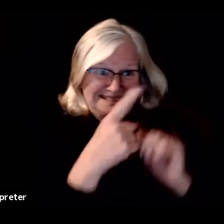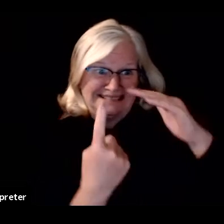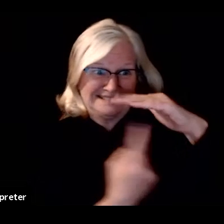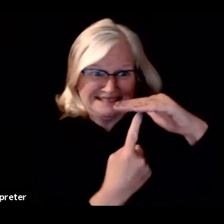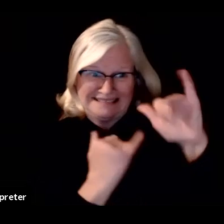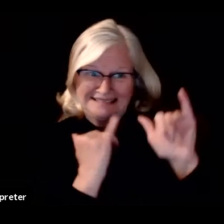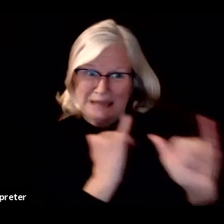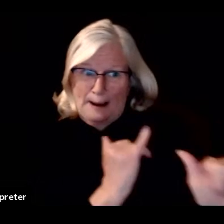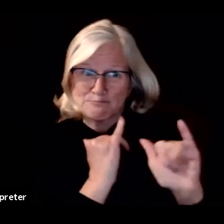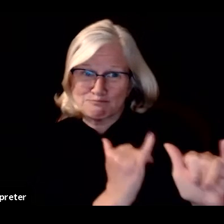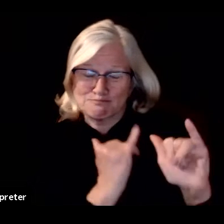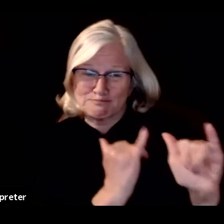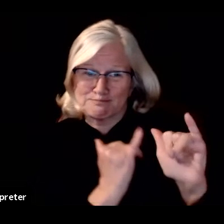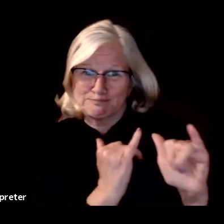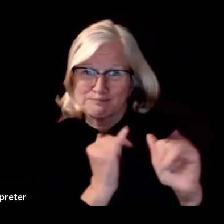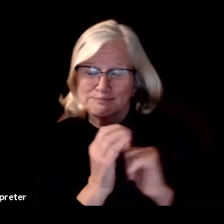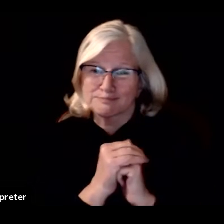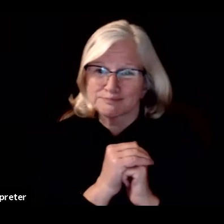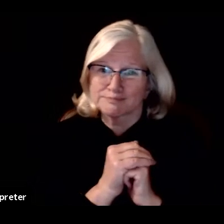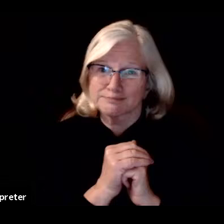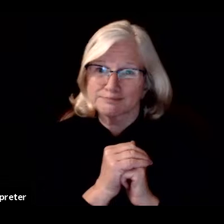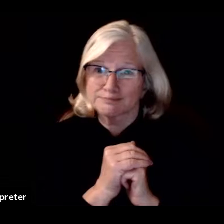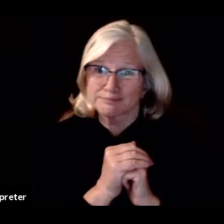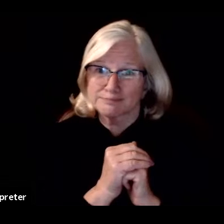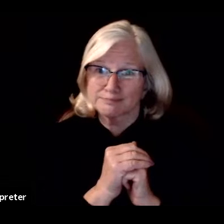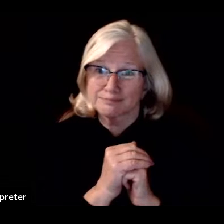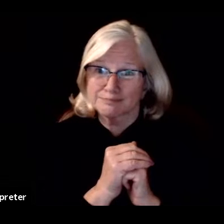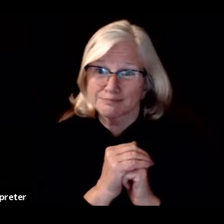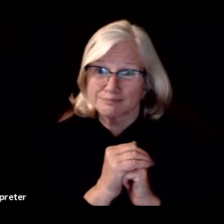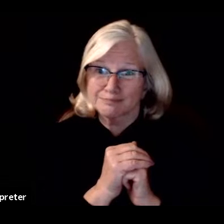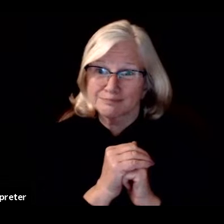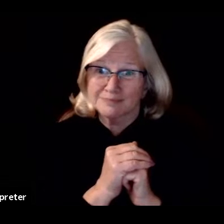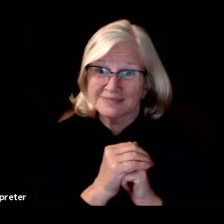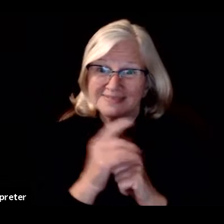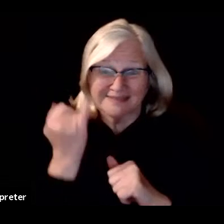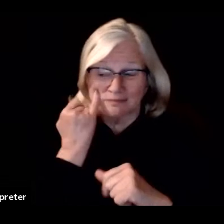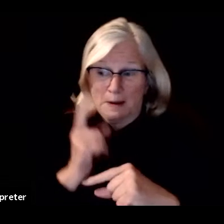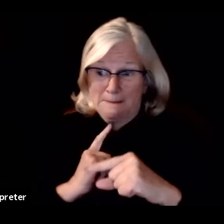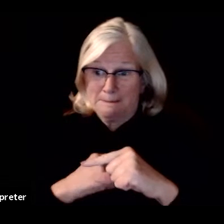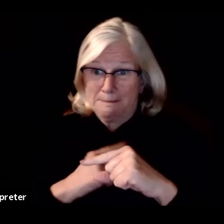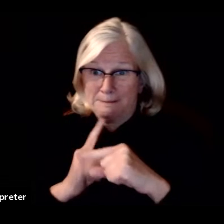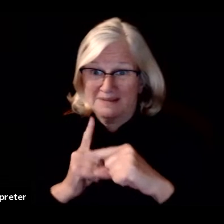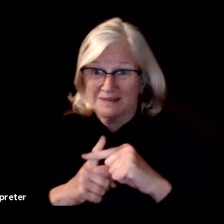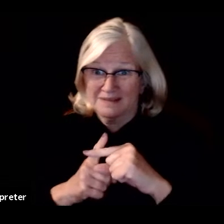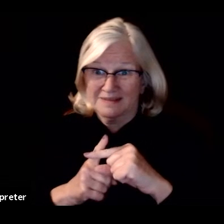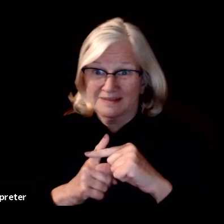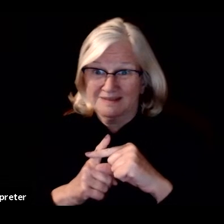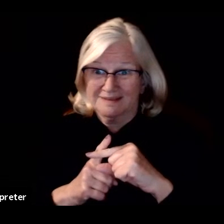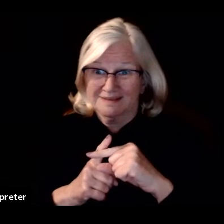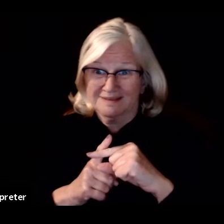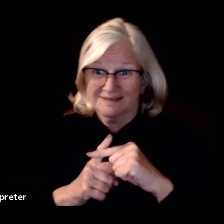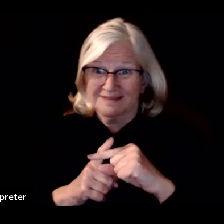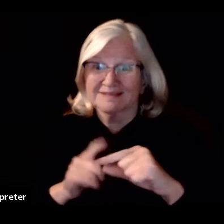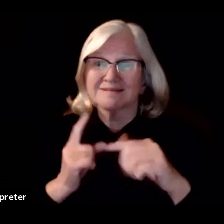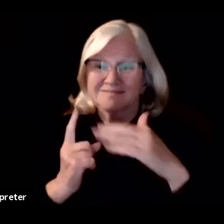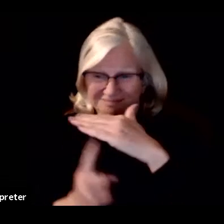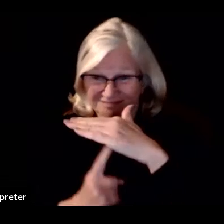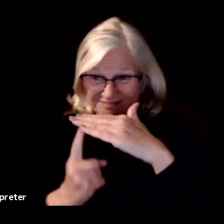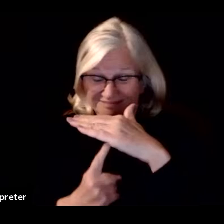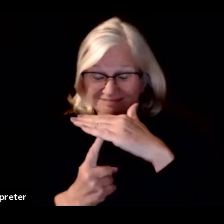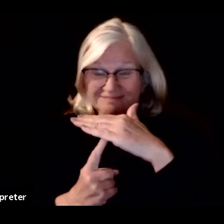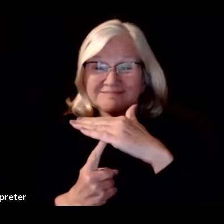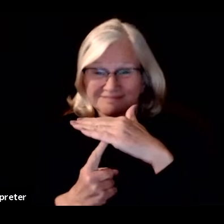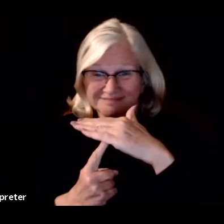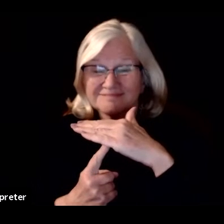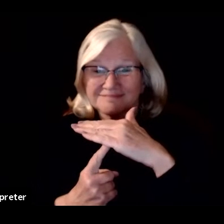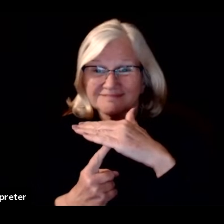start until at least 10 days have passed and all your symptoms are gone. And just as a